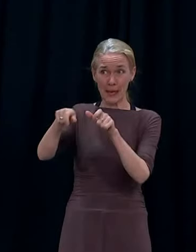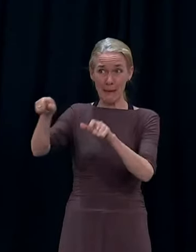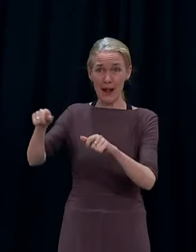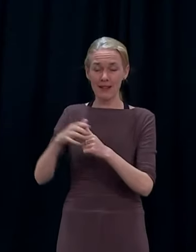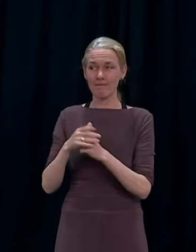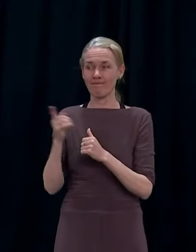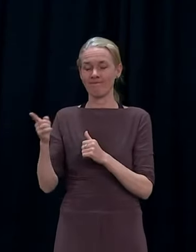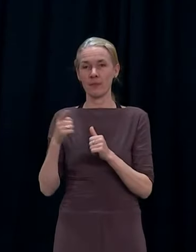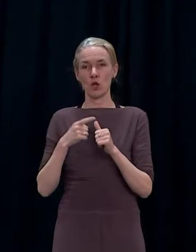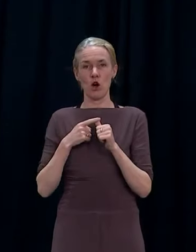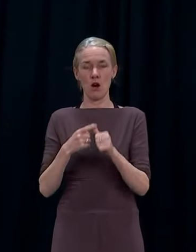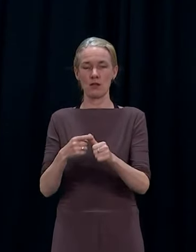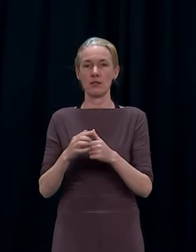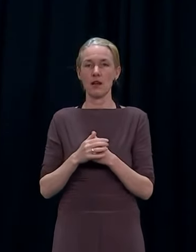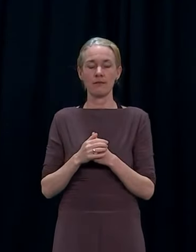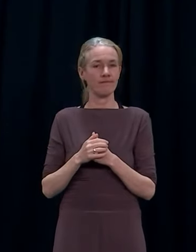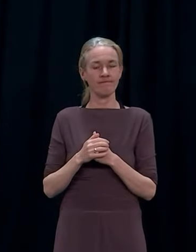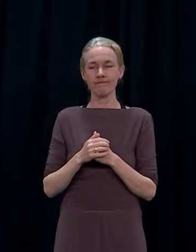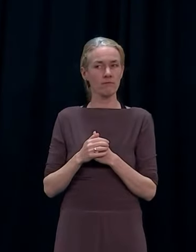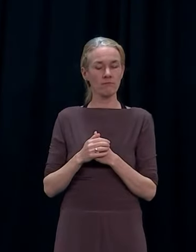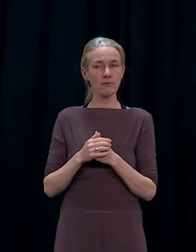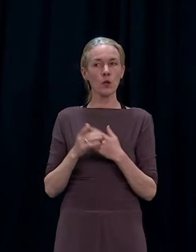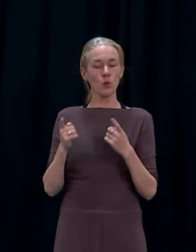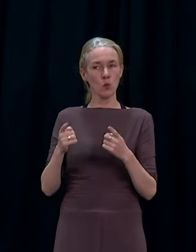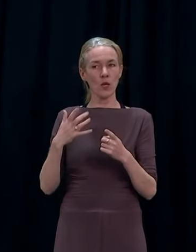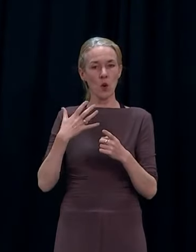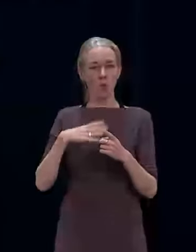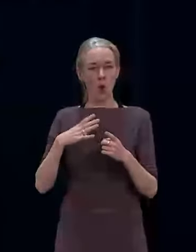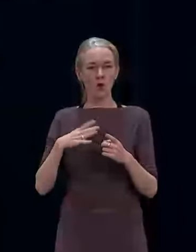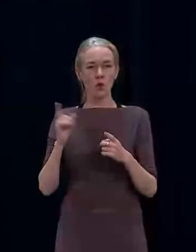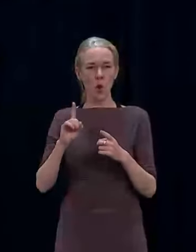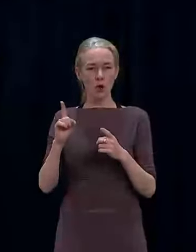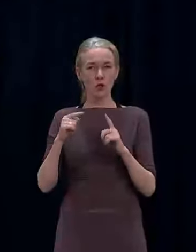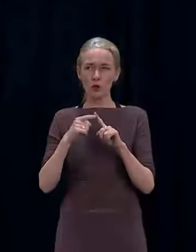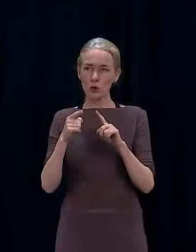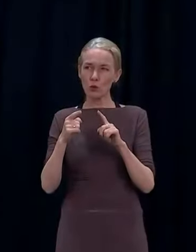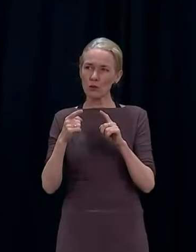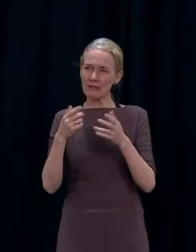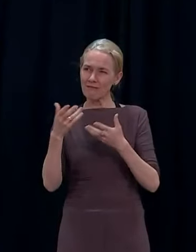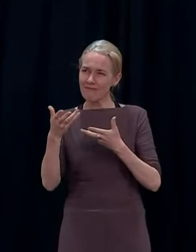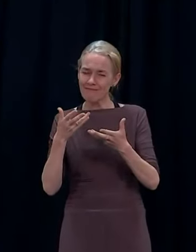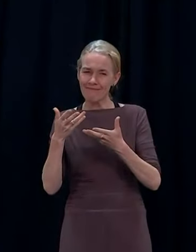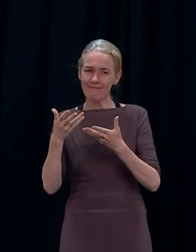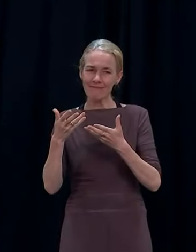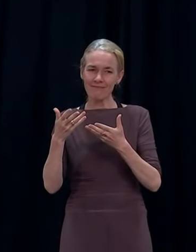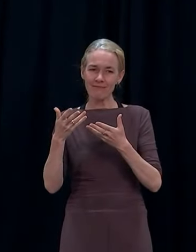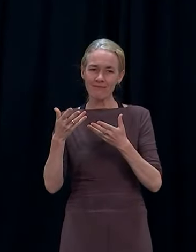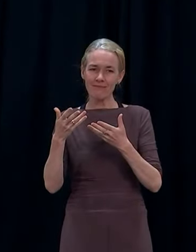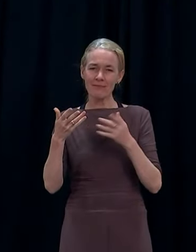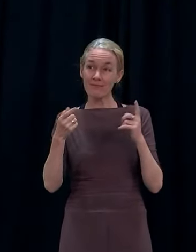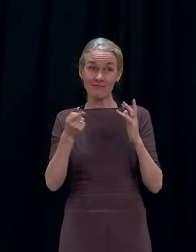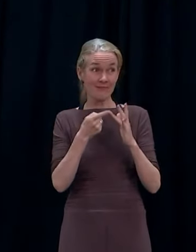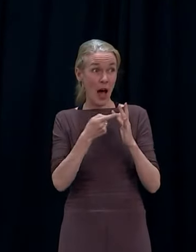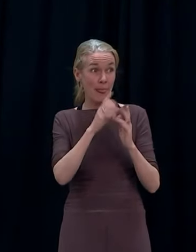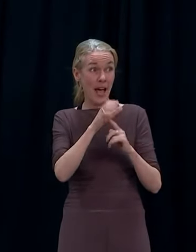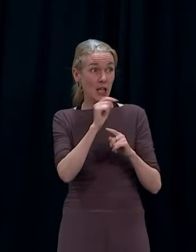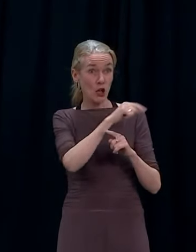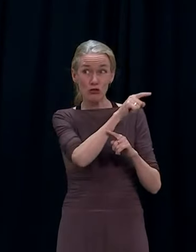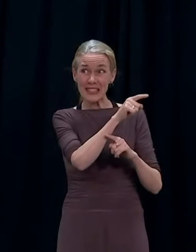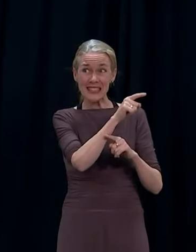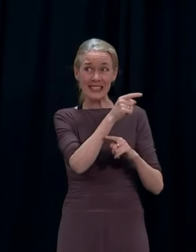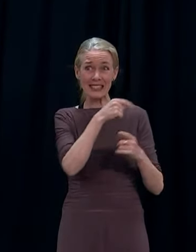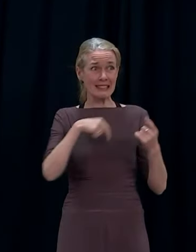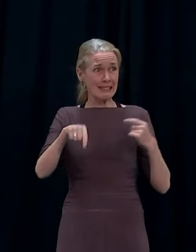which is why we do want to keep up that dialogue with them, see what their plans are, see whether or not jointly the international community is